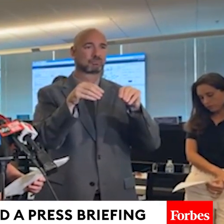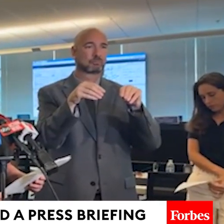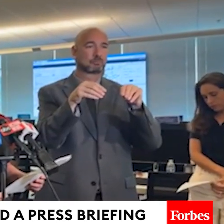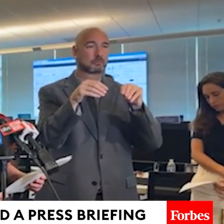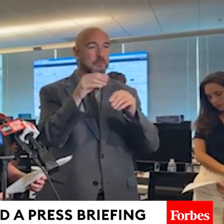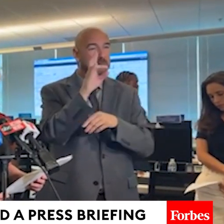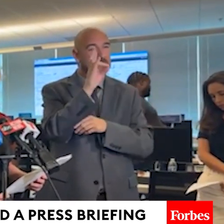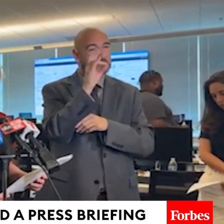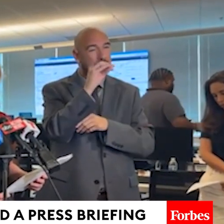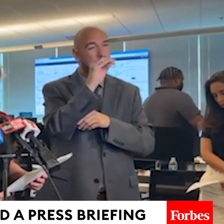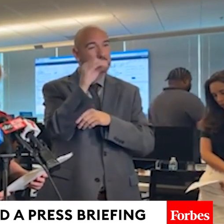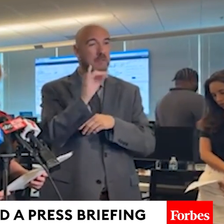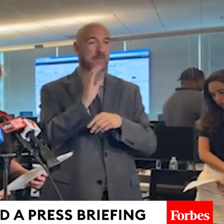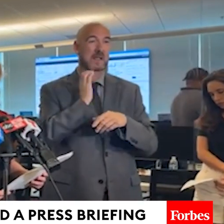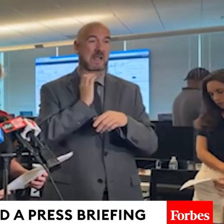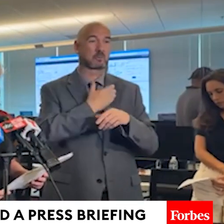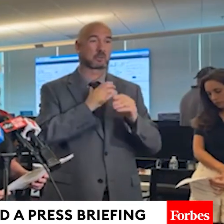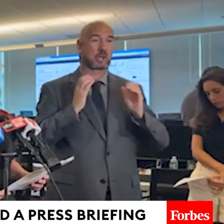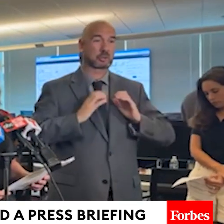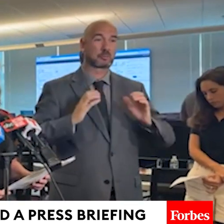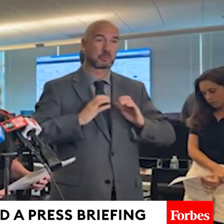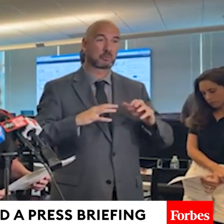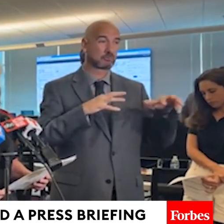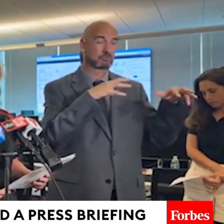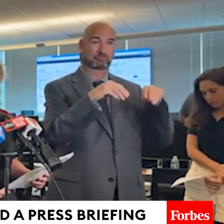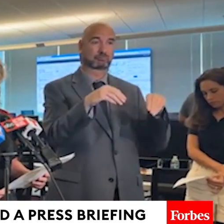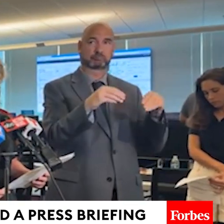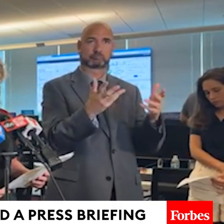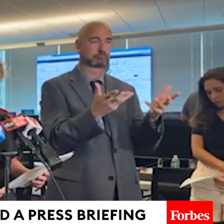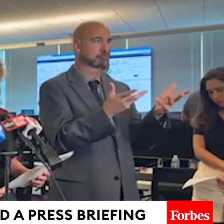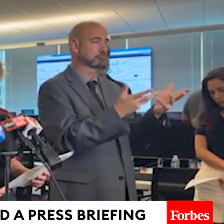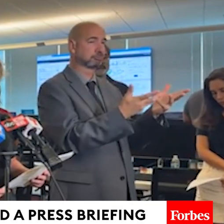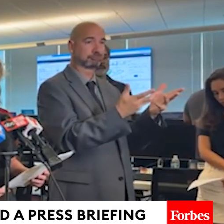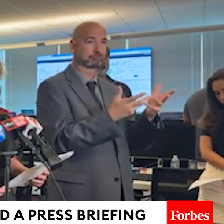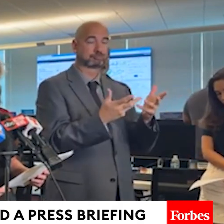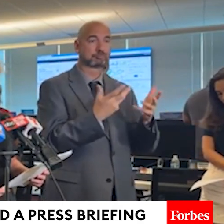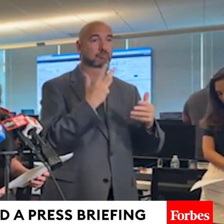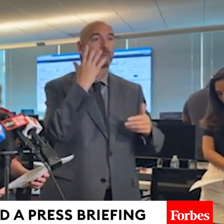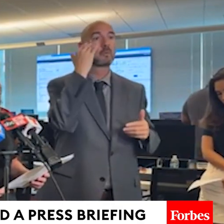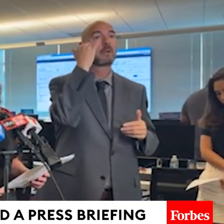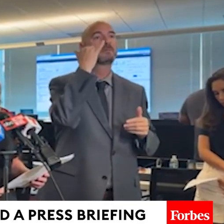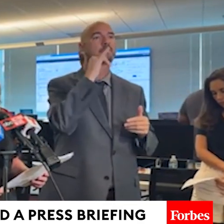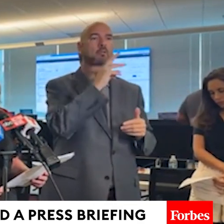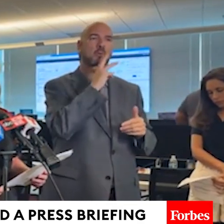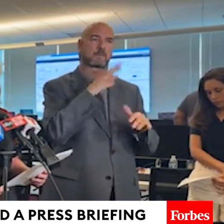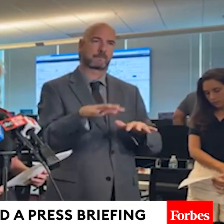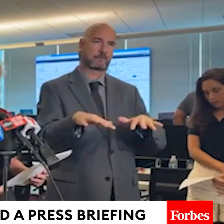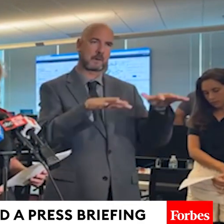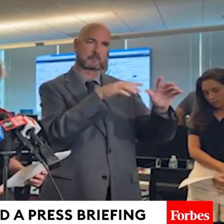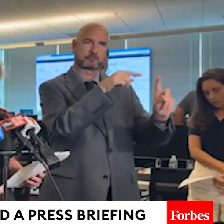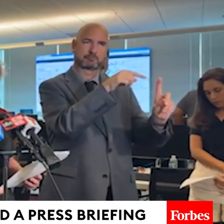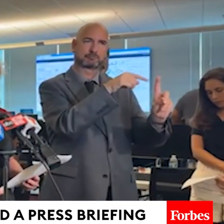our customers. This is largely due to flooding of our electrical